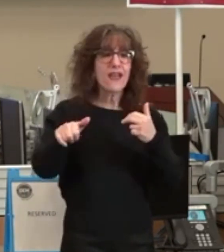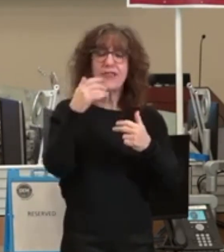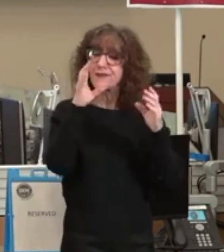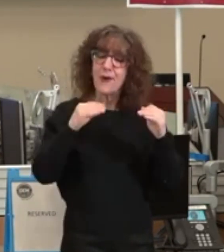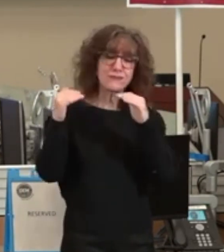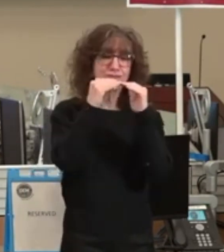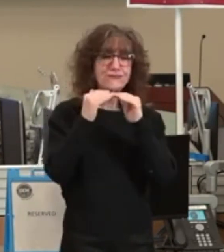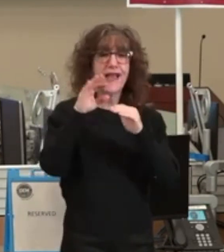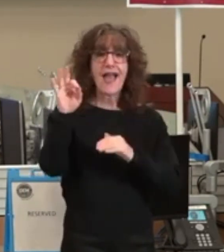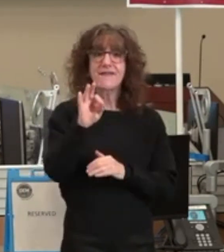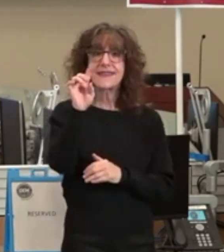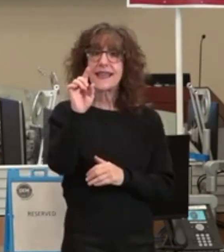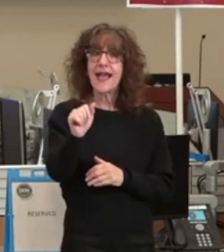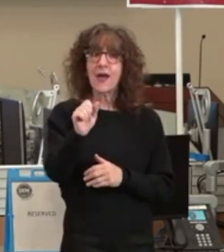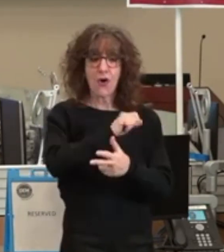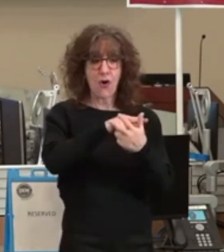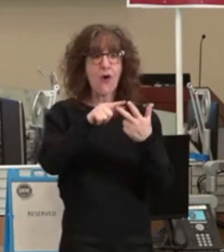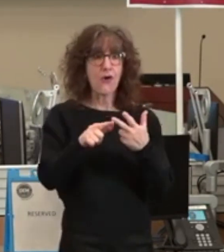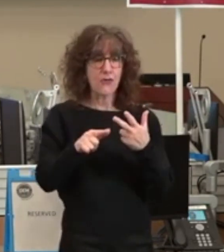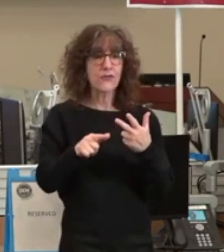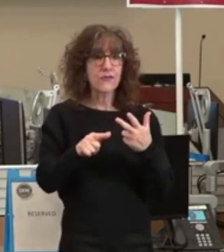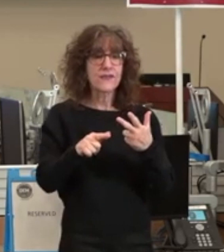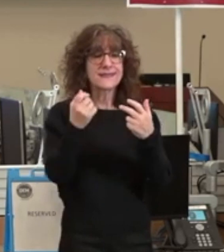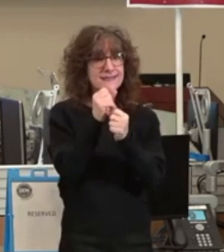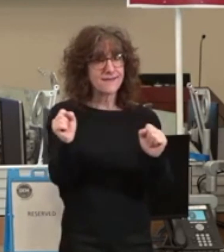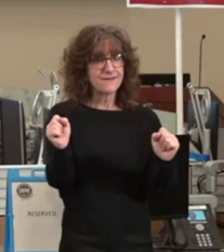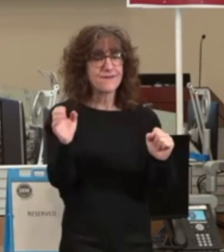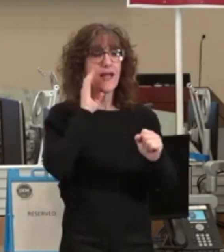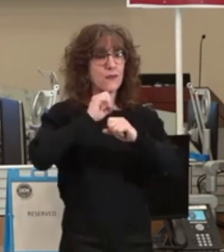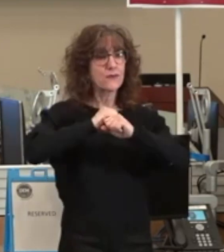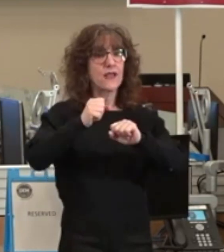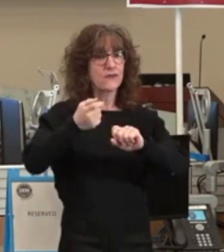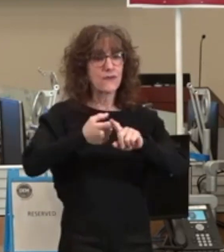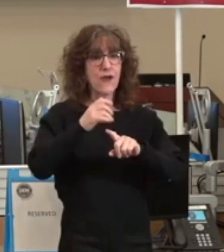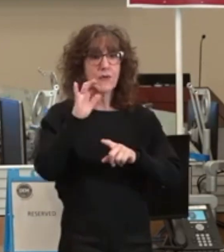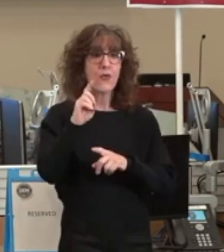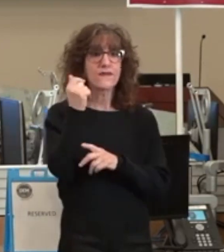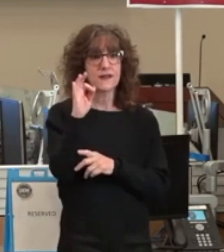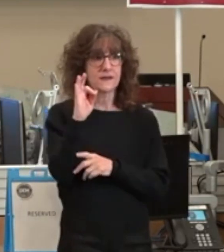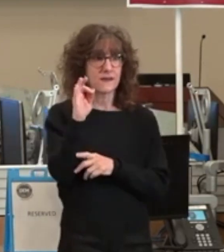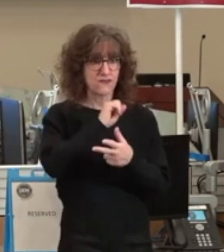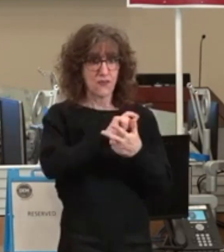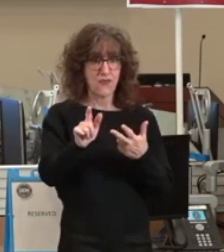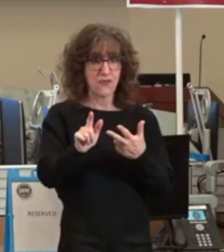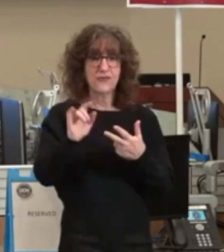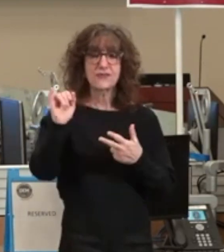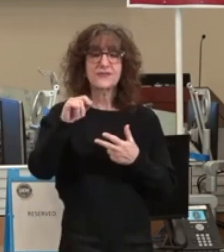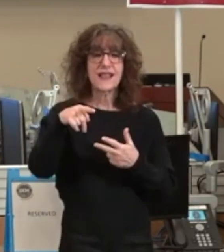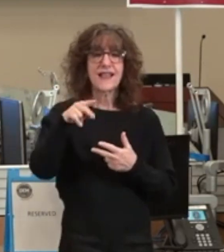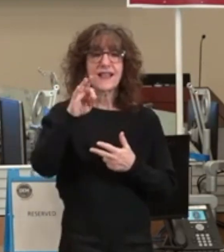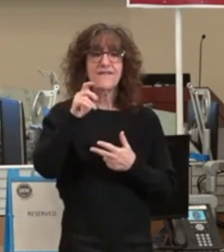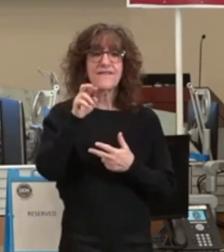The FDA has determined all three of these vaccines are safe and will protect you from COVID-19. And just like Pfizer